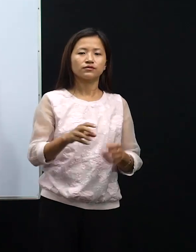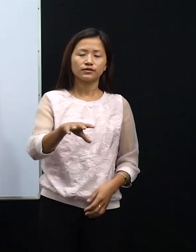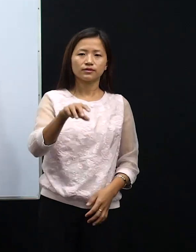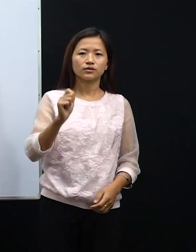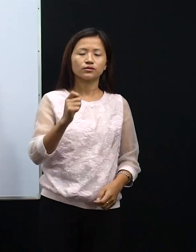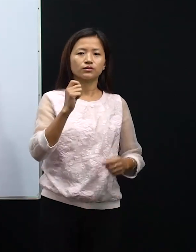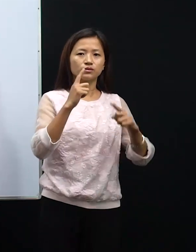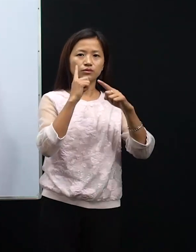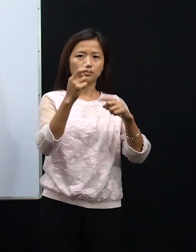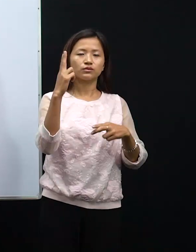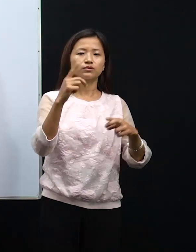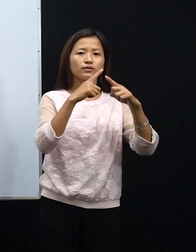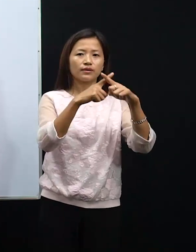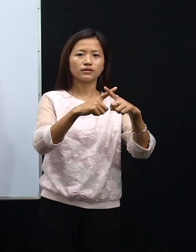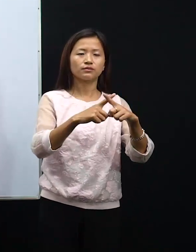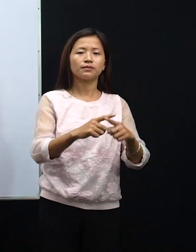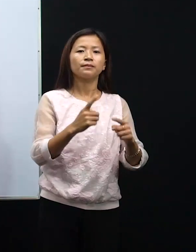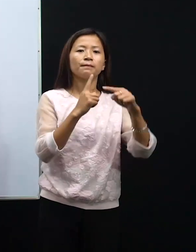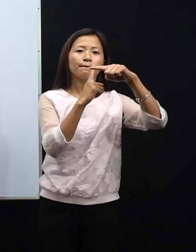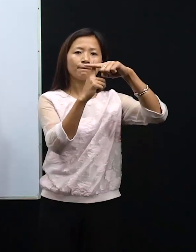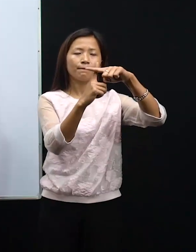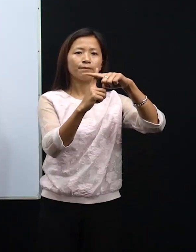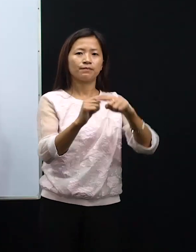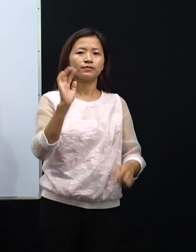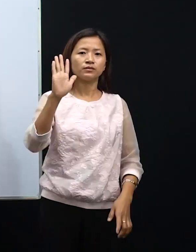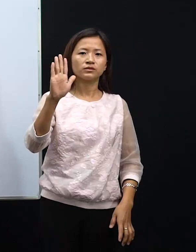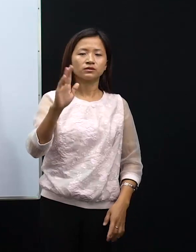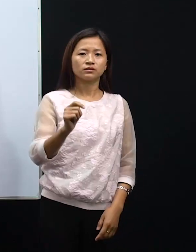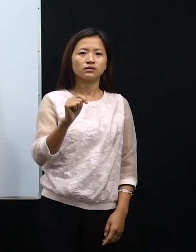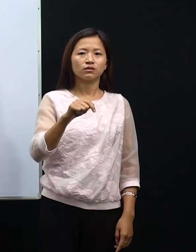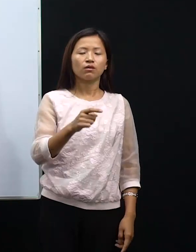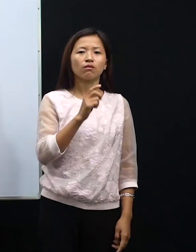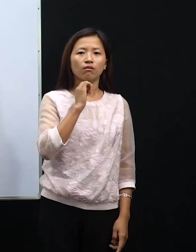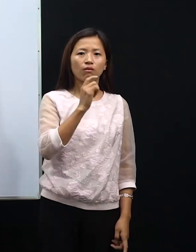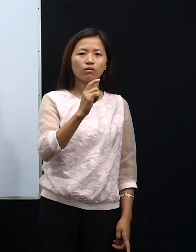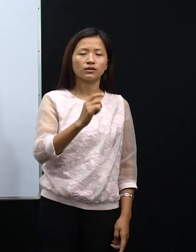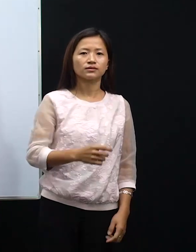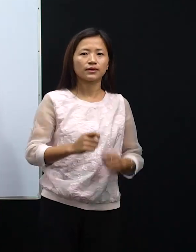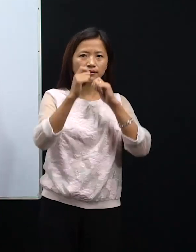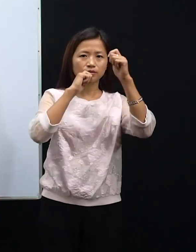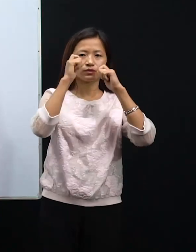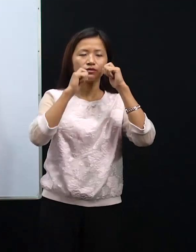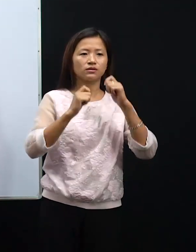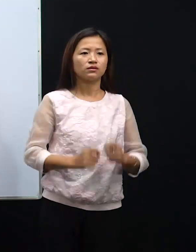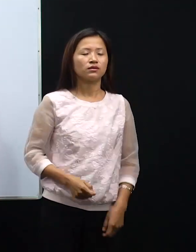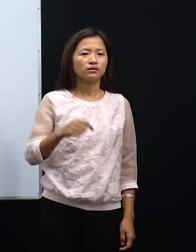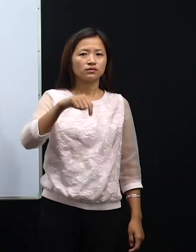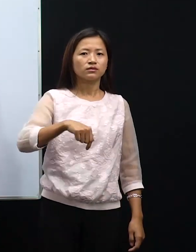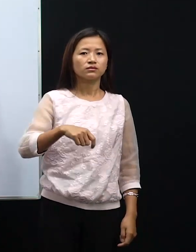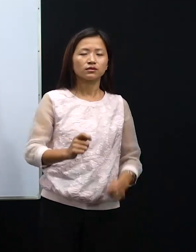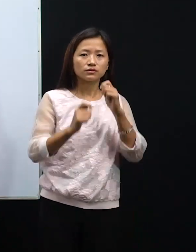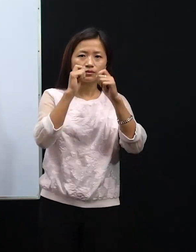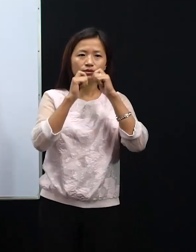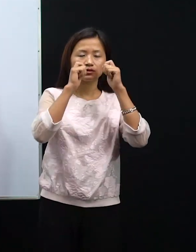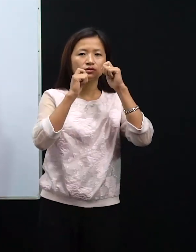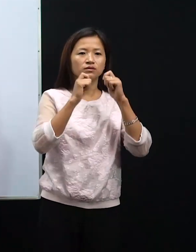2x plus 5, this will be called as an expression. Now, an